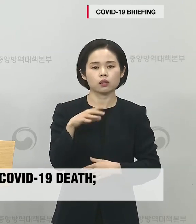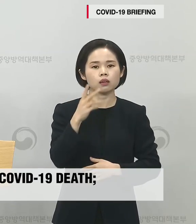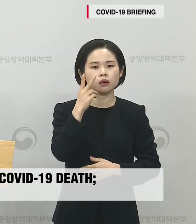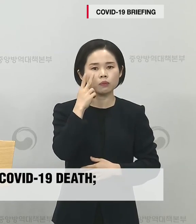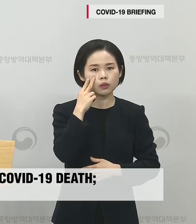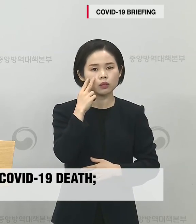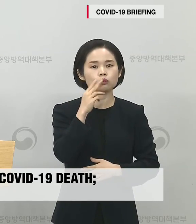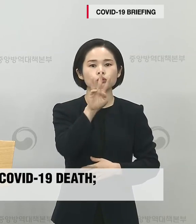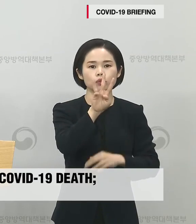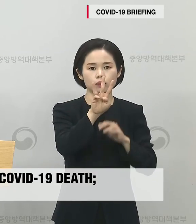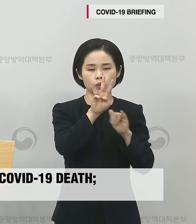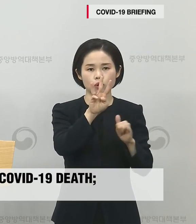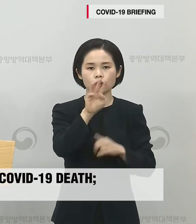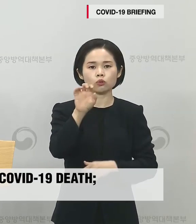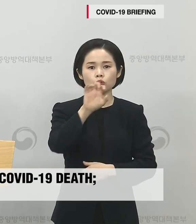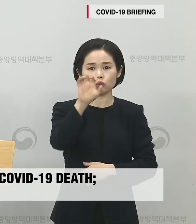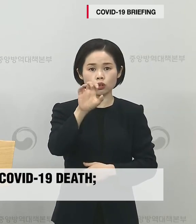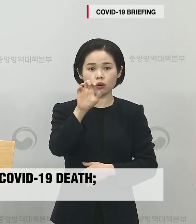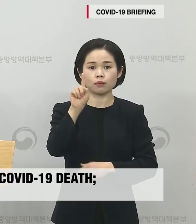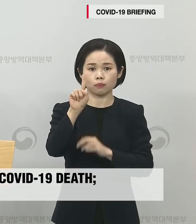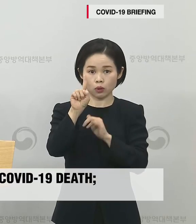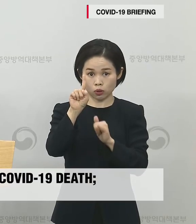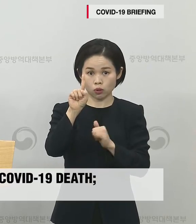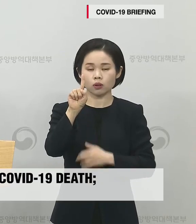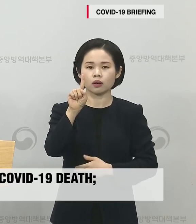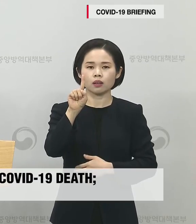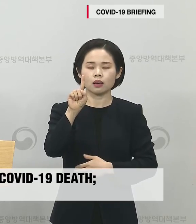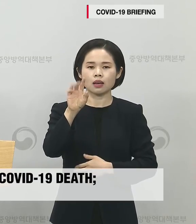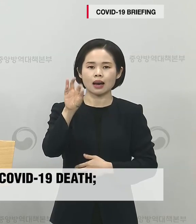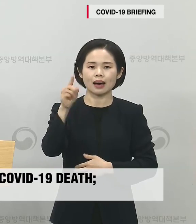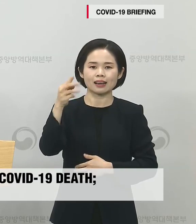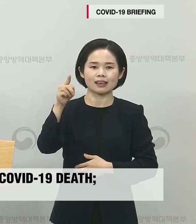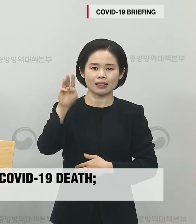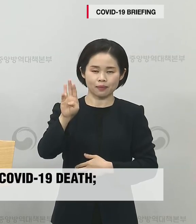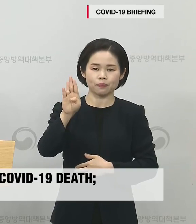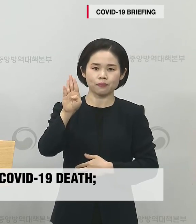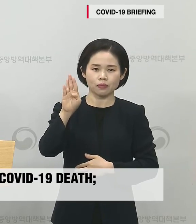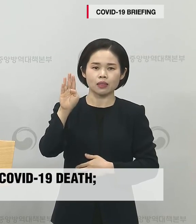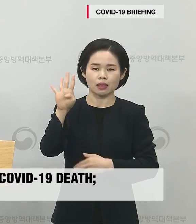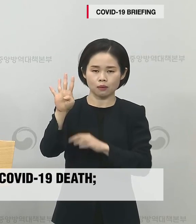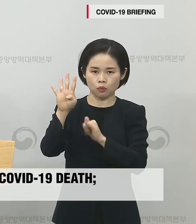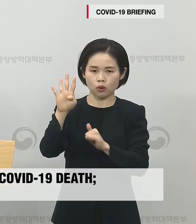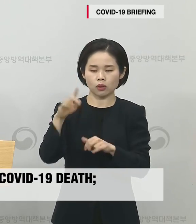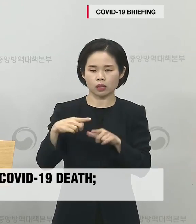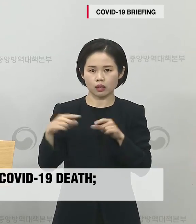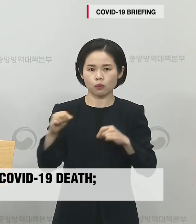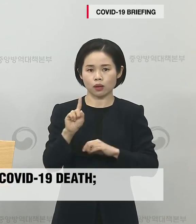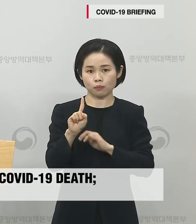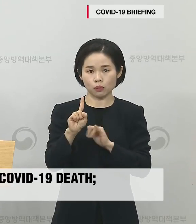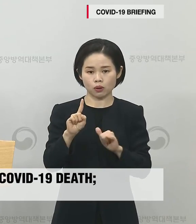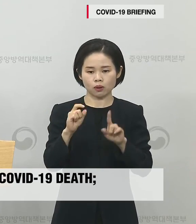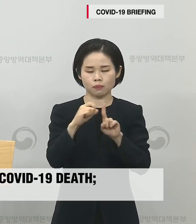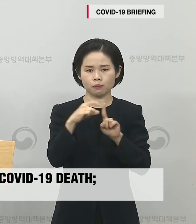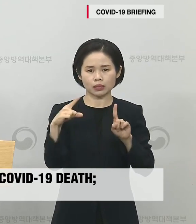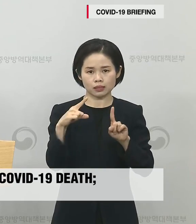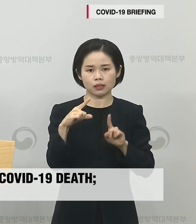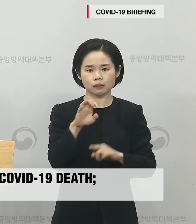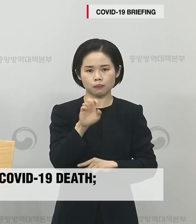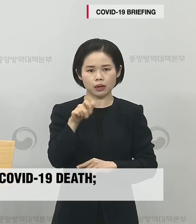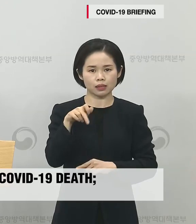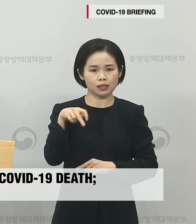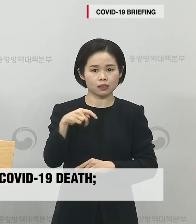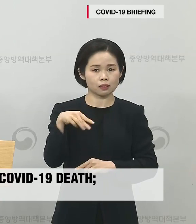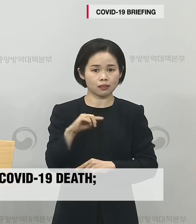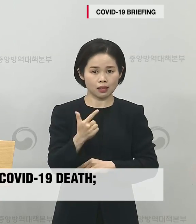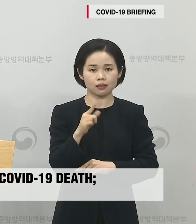from the foreign entrants, 3 from Americas, 1 from Europe, and 1 from UAE, and